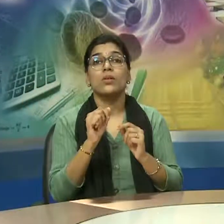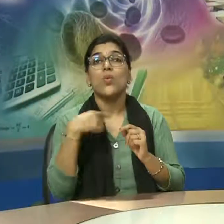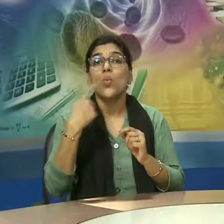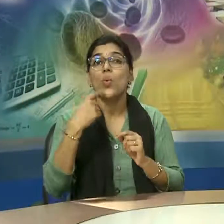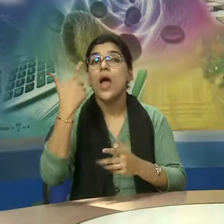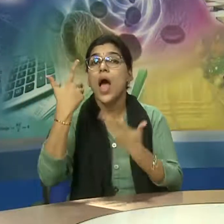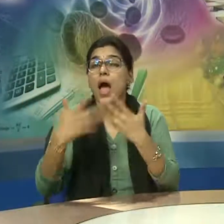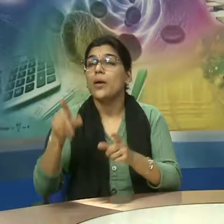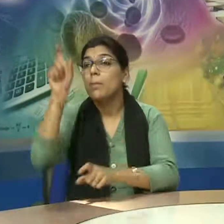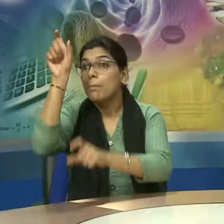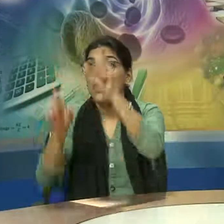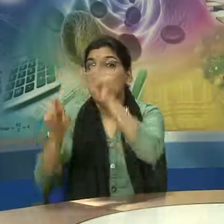hence